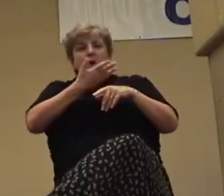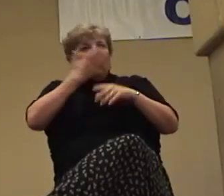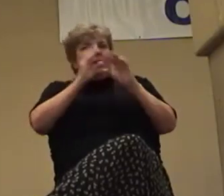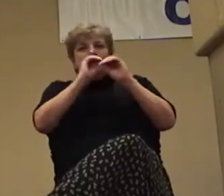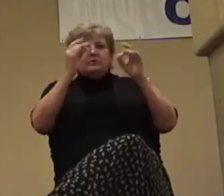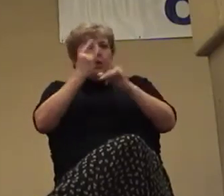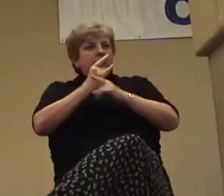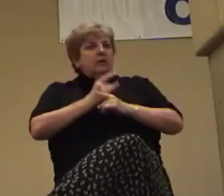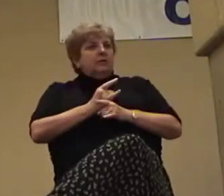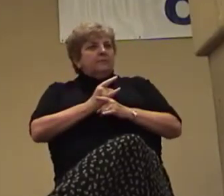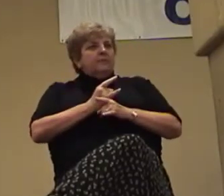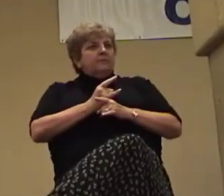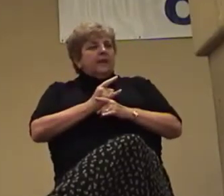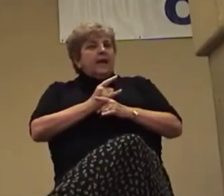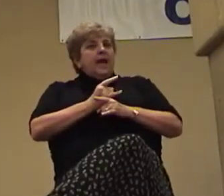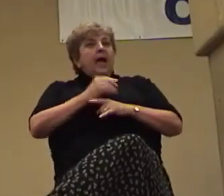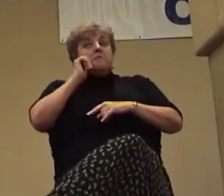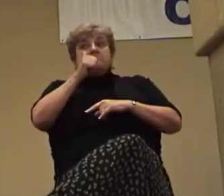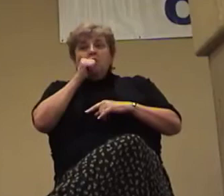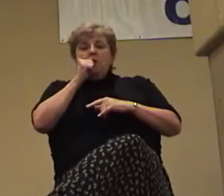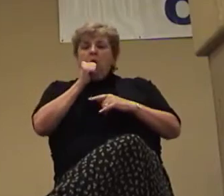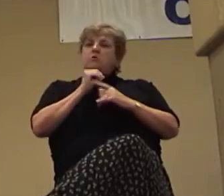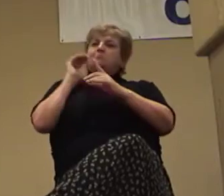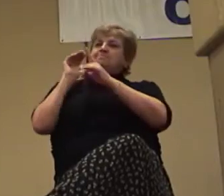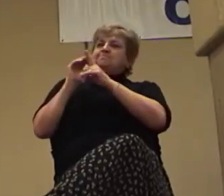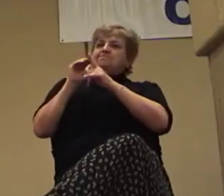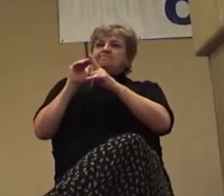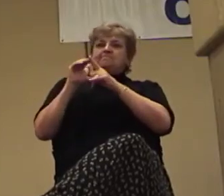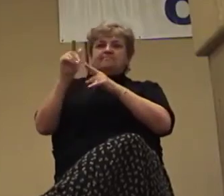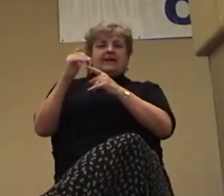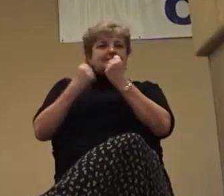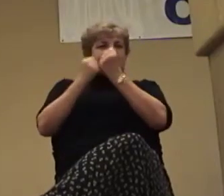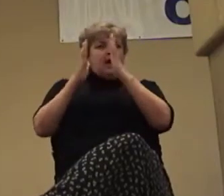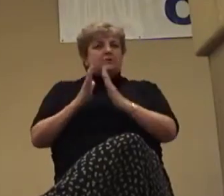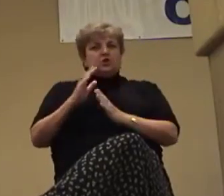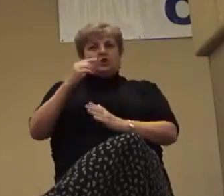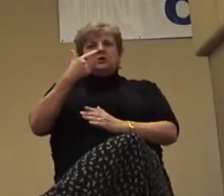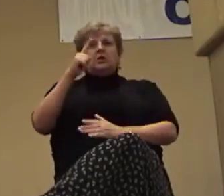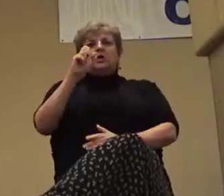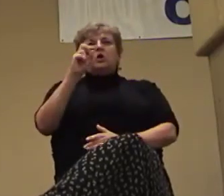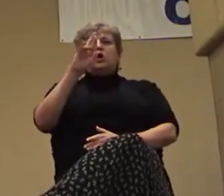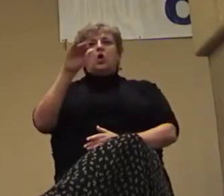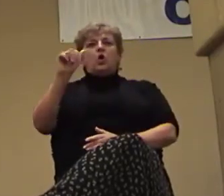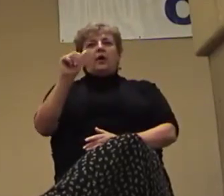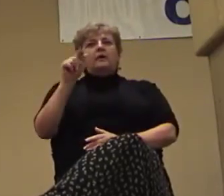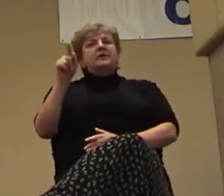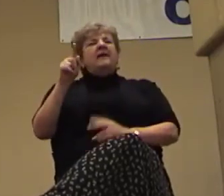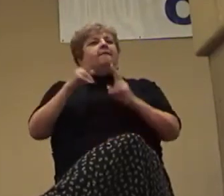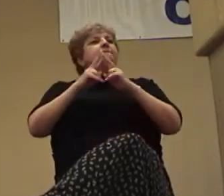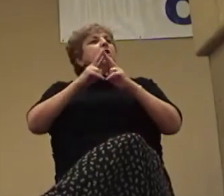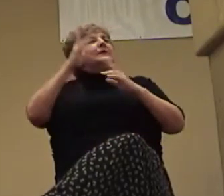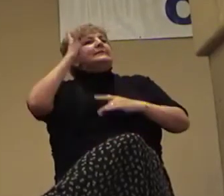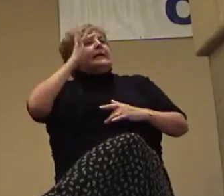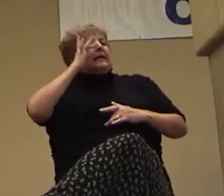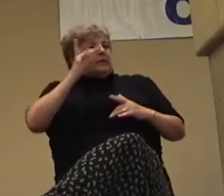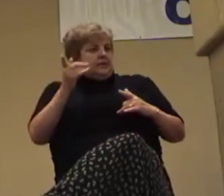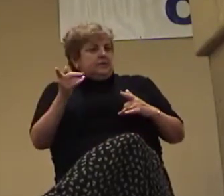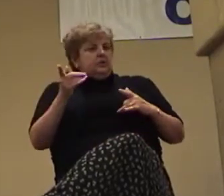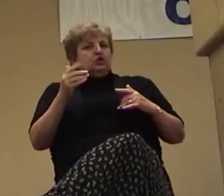got a hold of my sponsor. My former sponsor, Gloria Decker, whom I love with everything in me, is very sick. She has a rare lung disease, and that's why I ended up having to